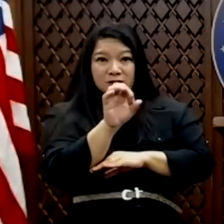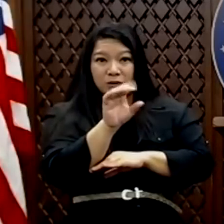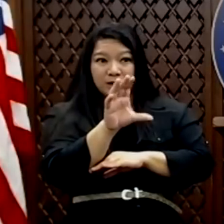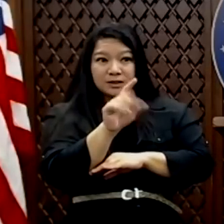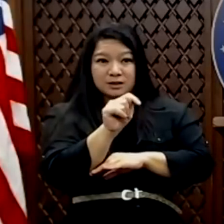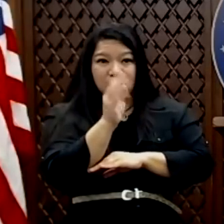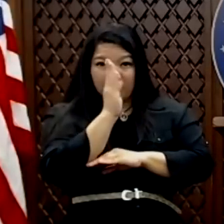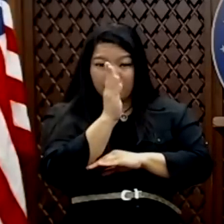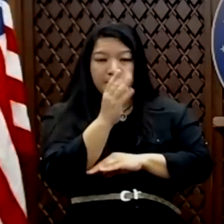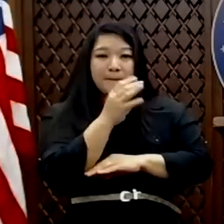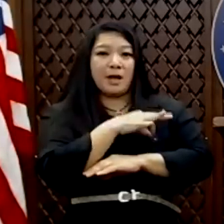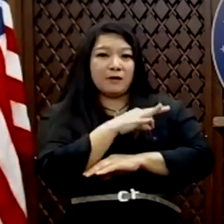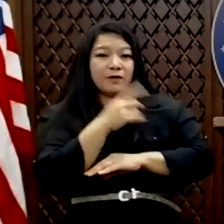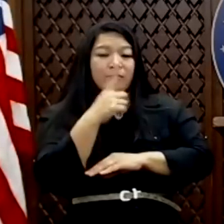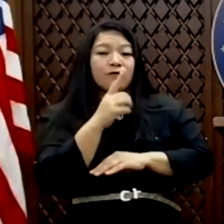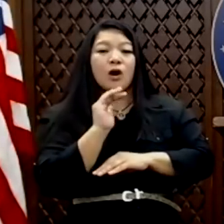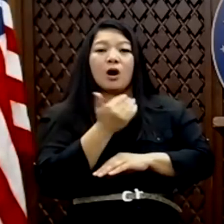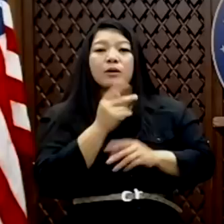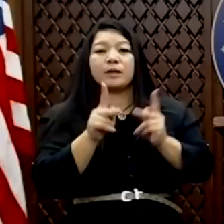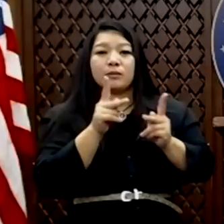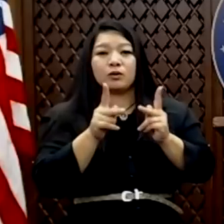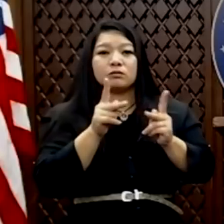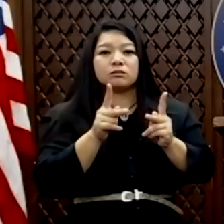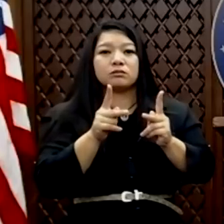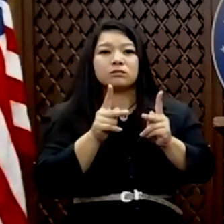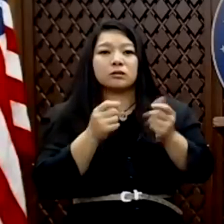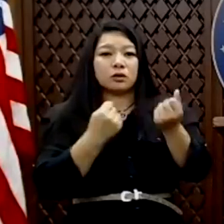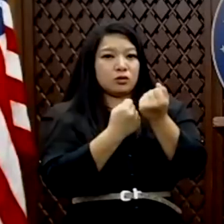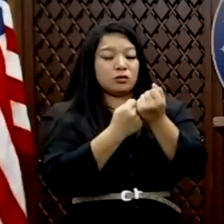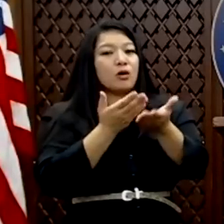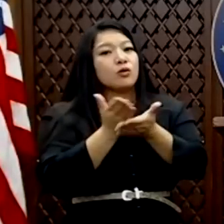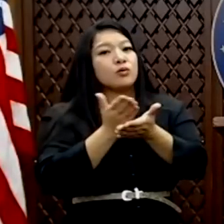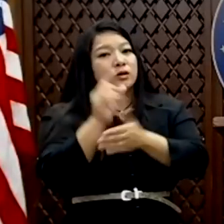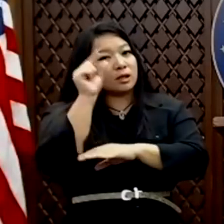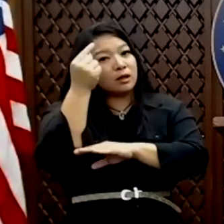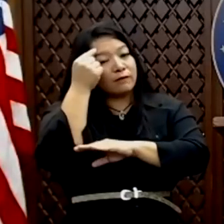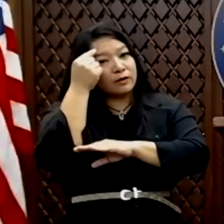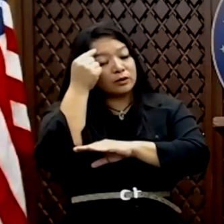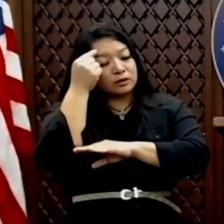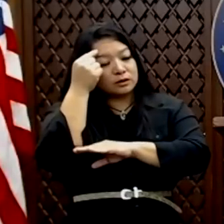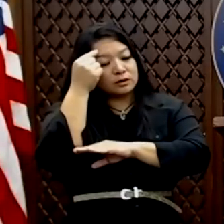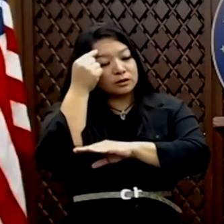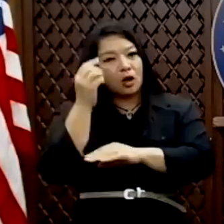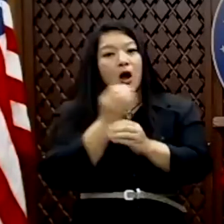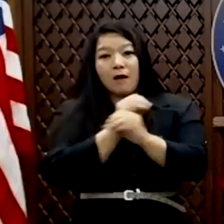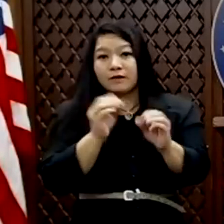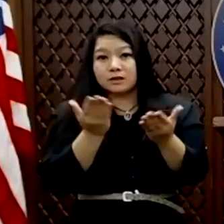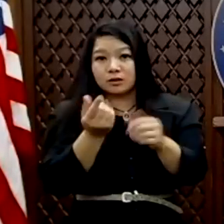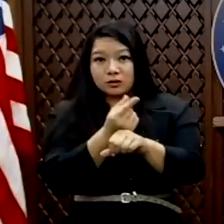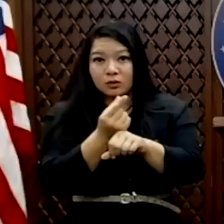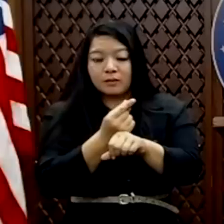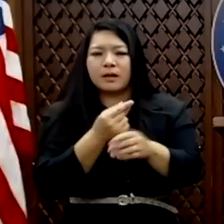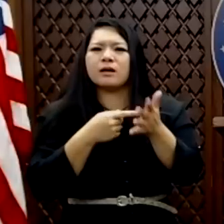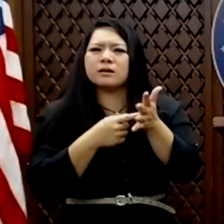benefit subsidy to our people through the governor's offices. And this is